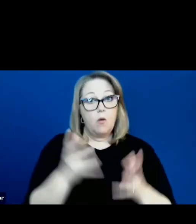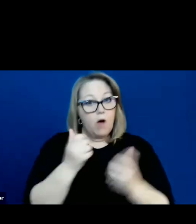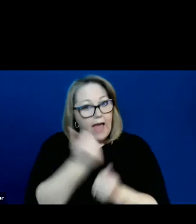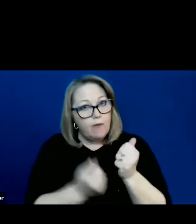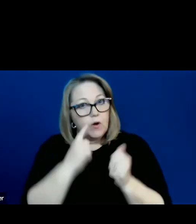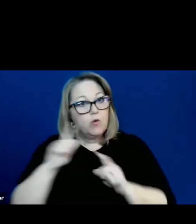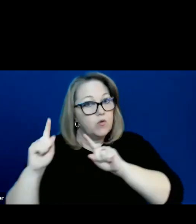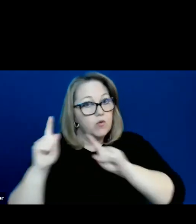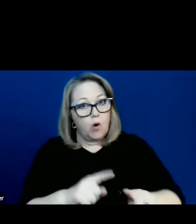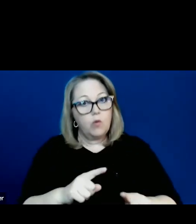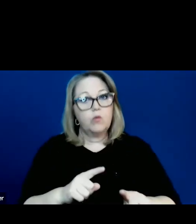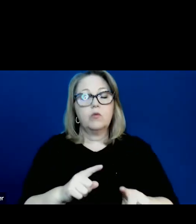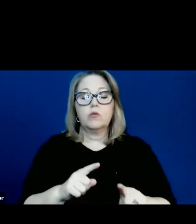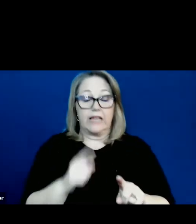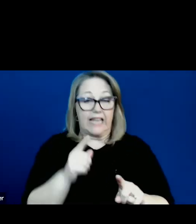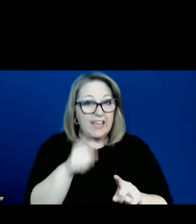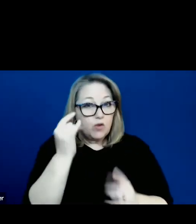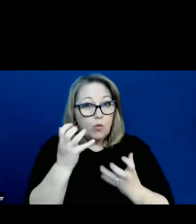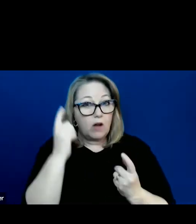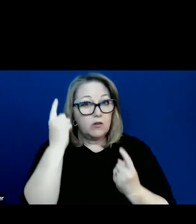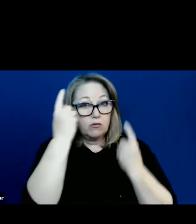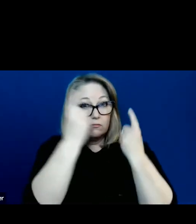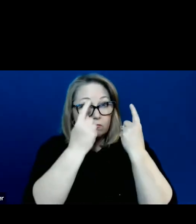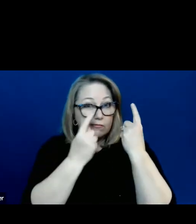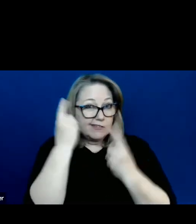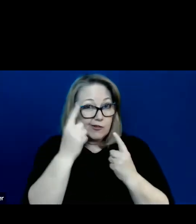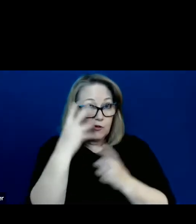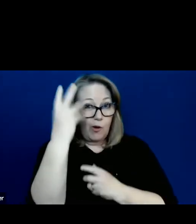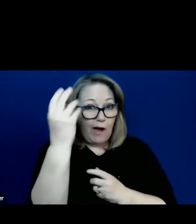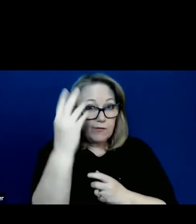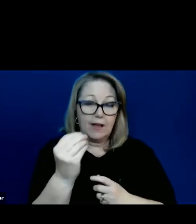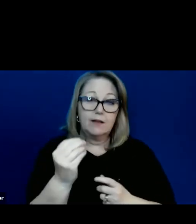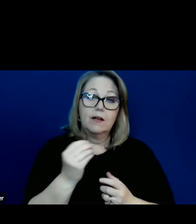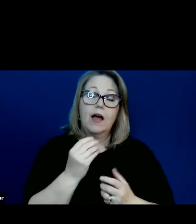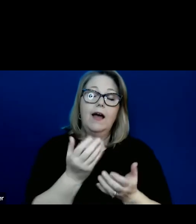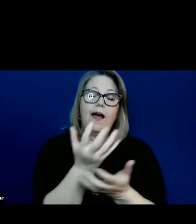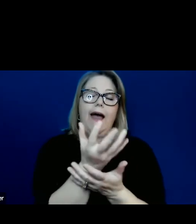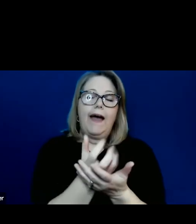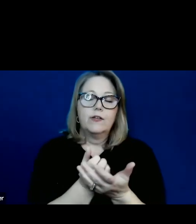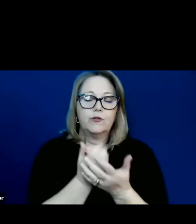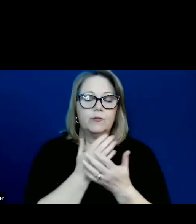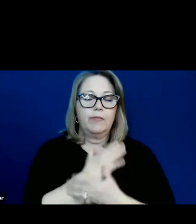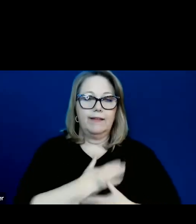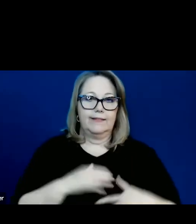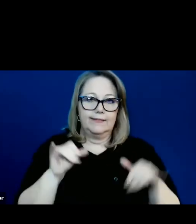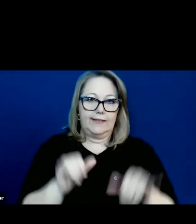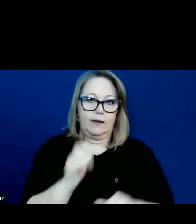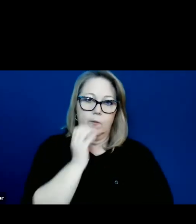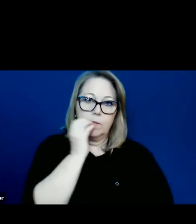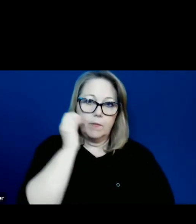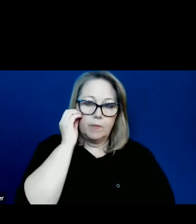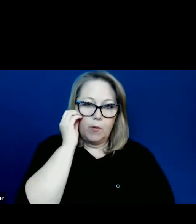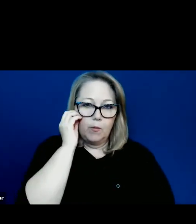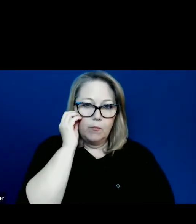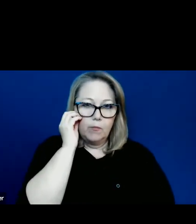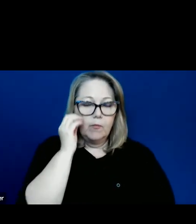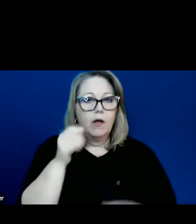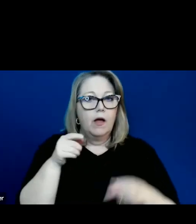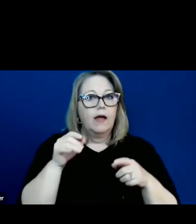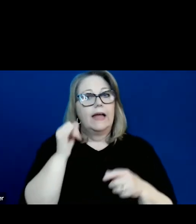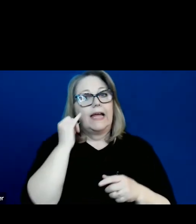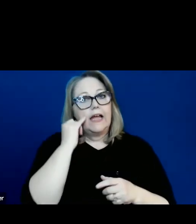If you're considering going out, I urge you to reconsider and think of Nevada's health care workers who will be caring for COVID